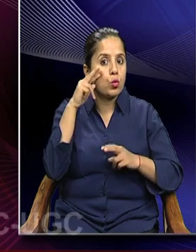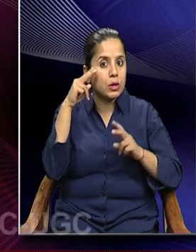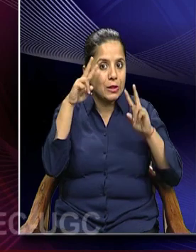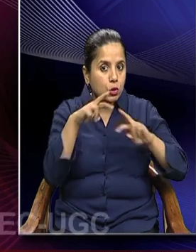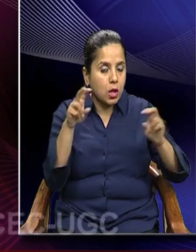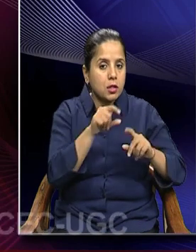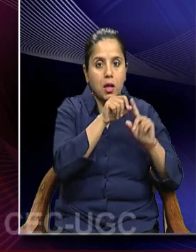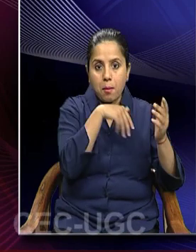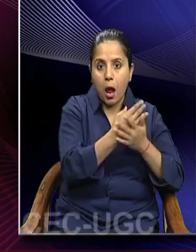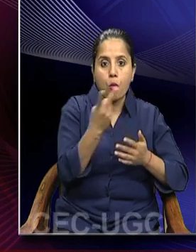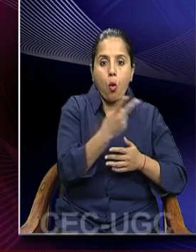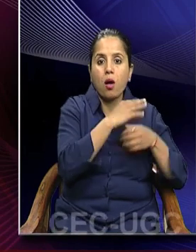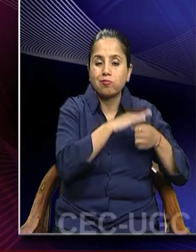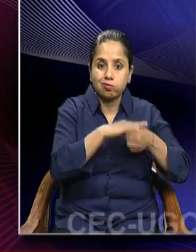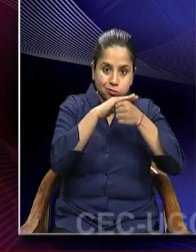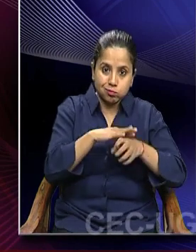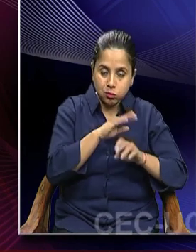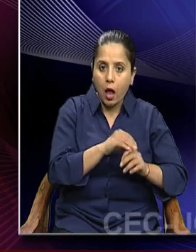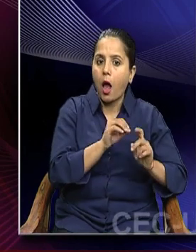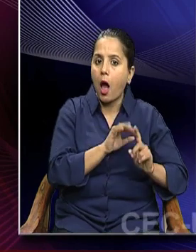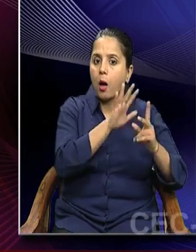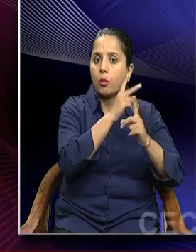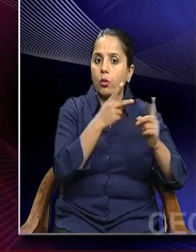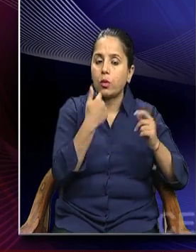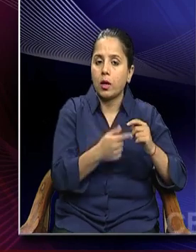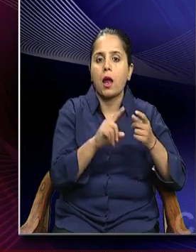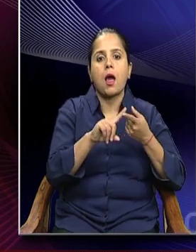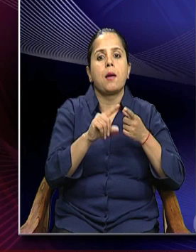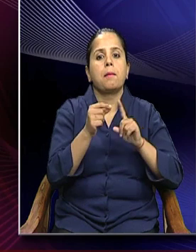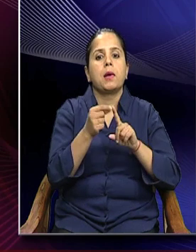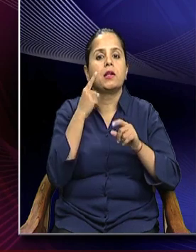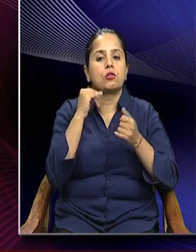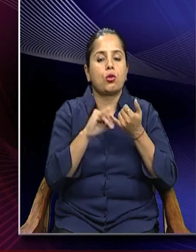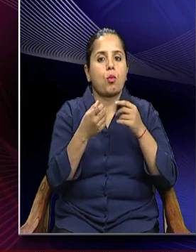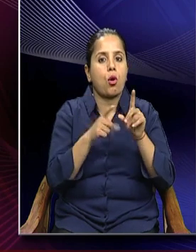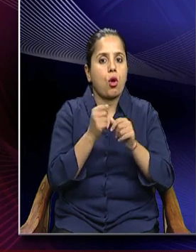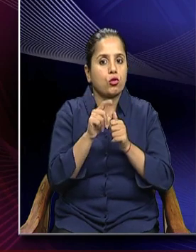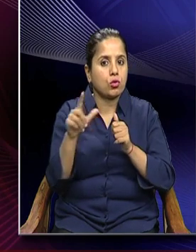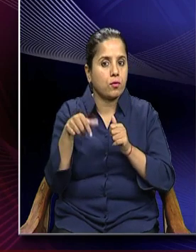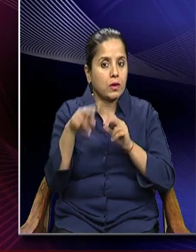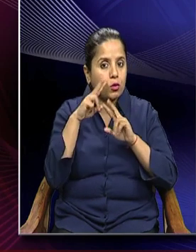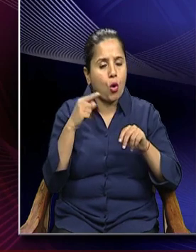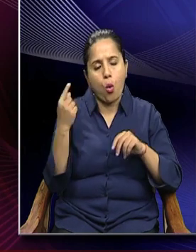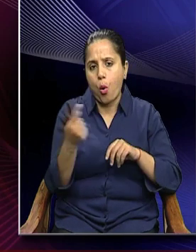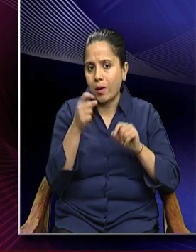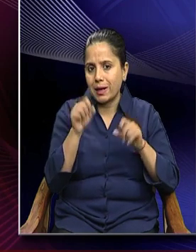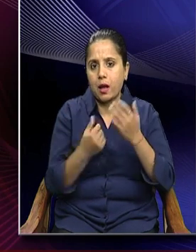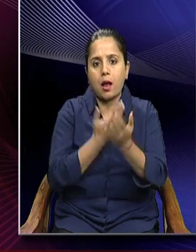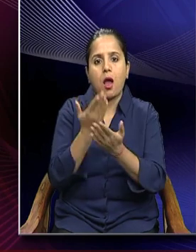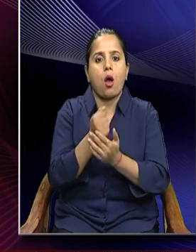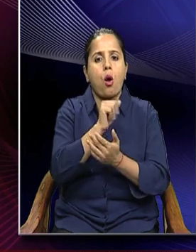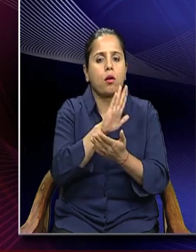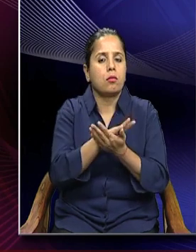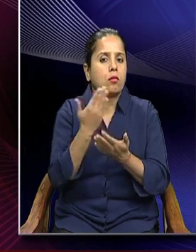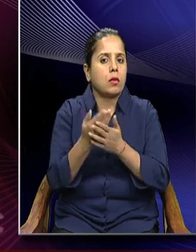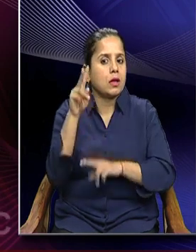participants. This kind of approach is based on the epistemological premise that researchers can only offer their